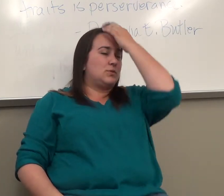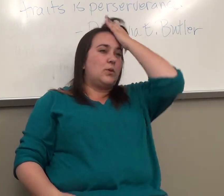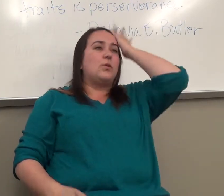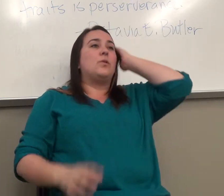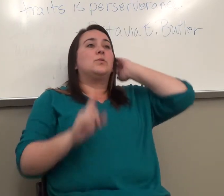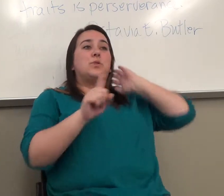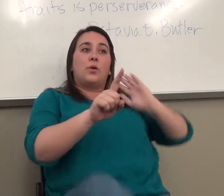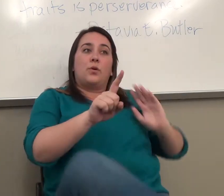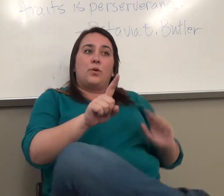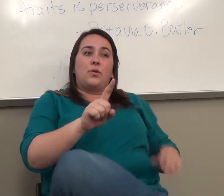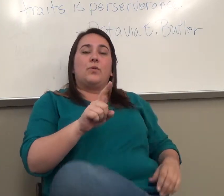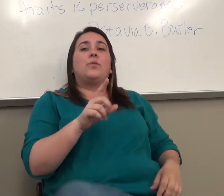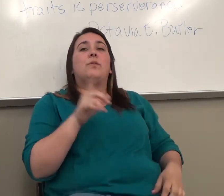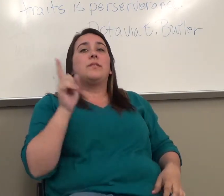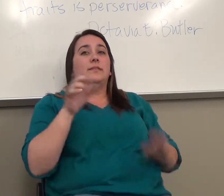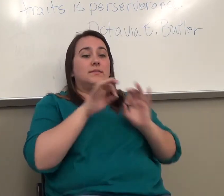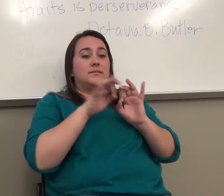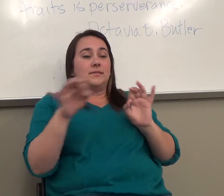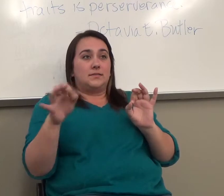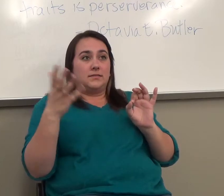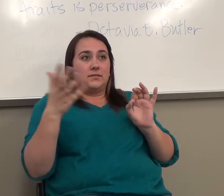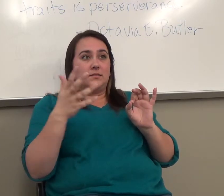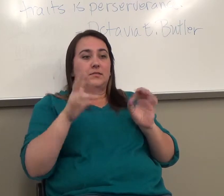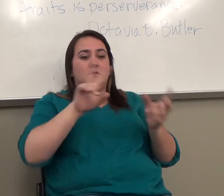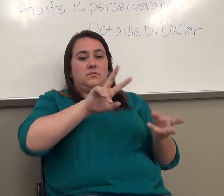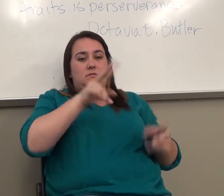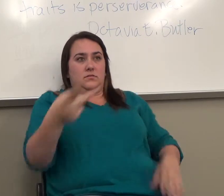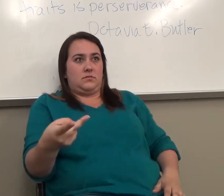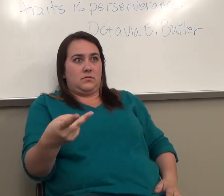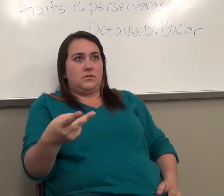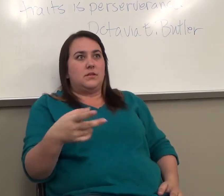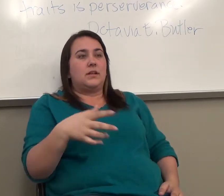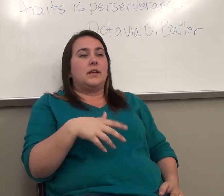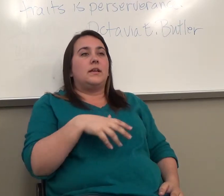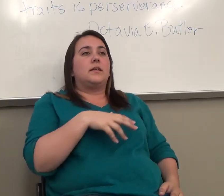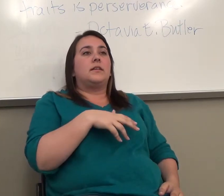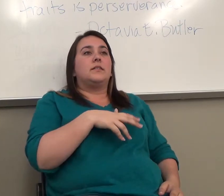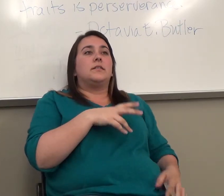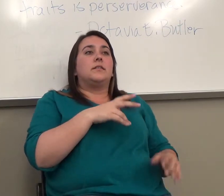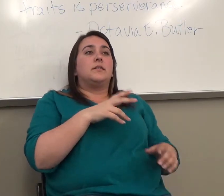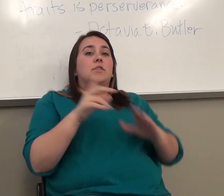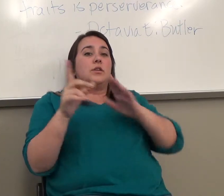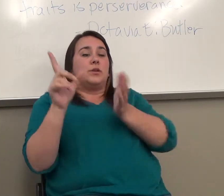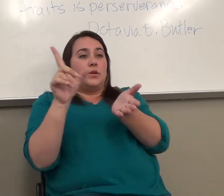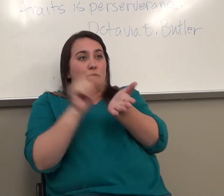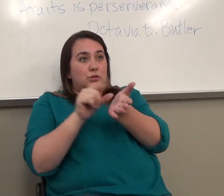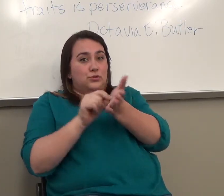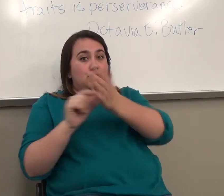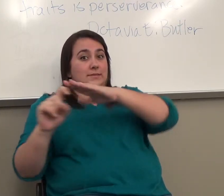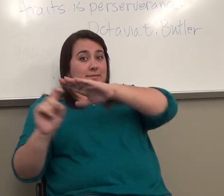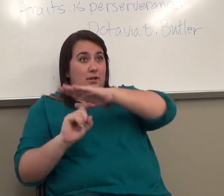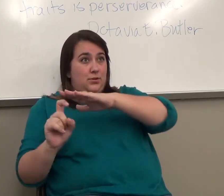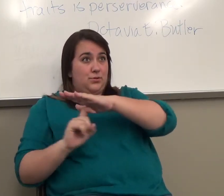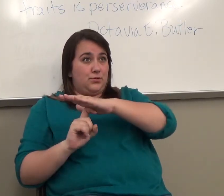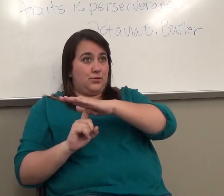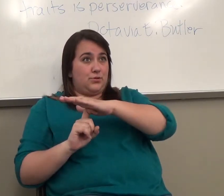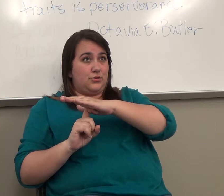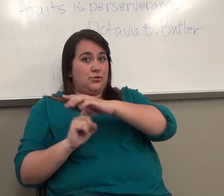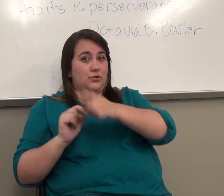what this sentence does is it turns it around. The printer and scanner are doing the